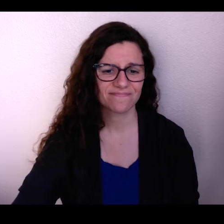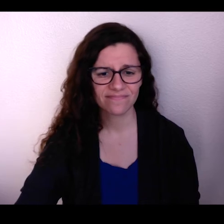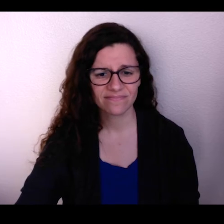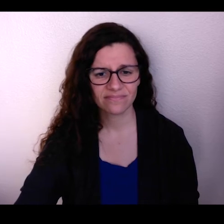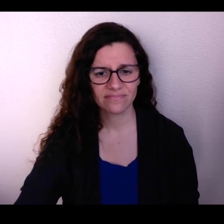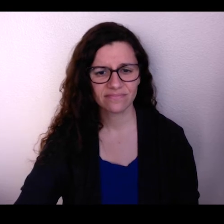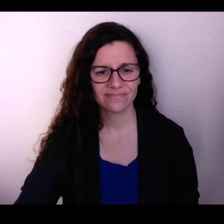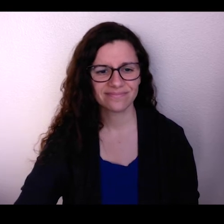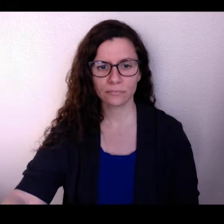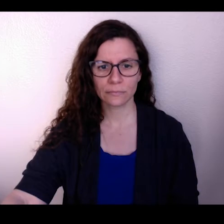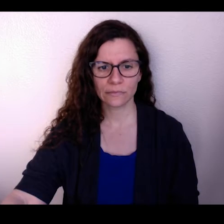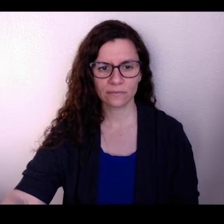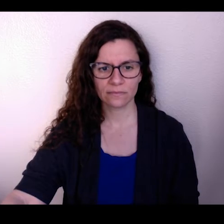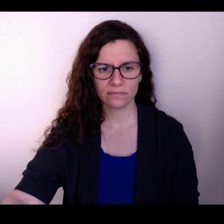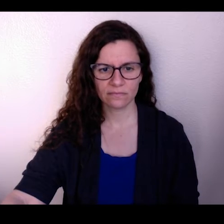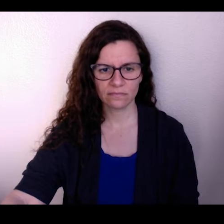that.